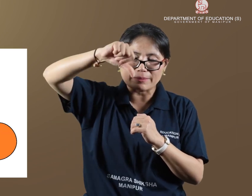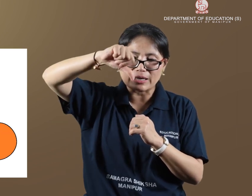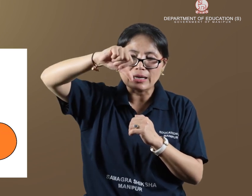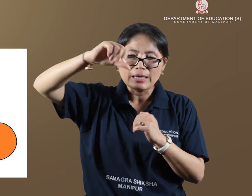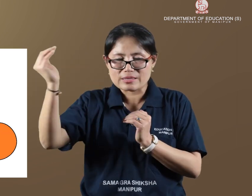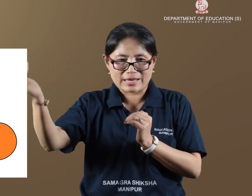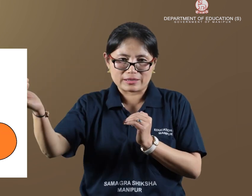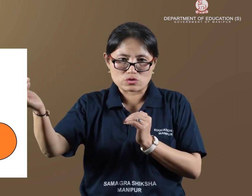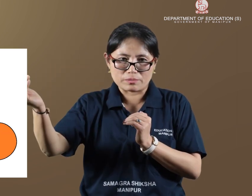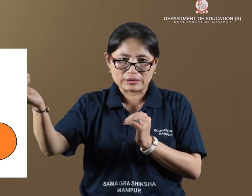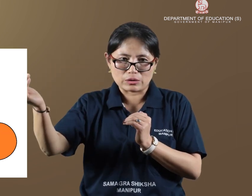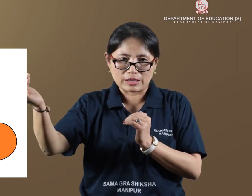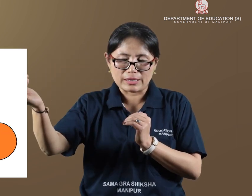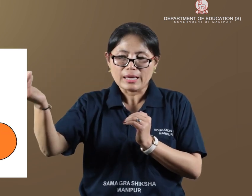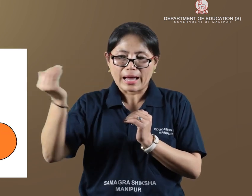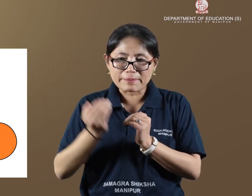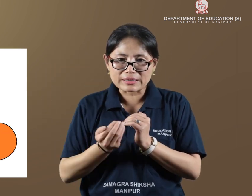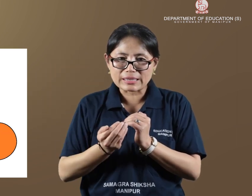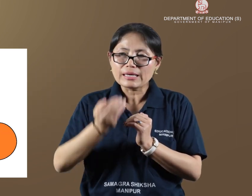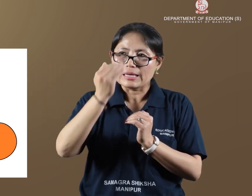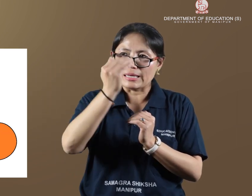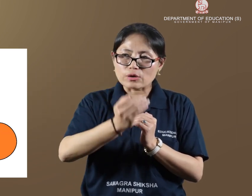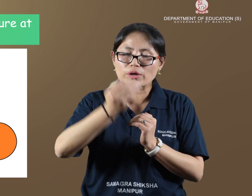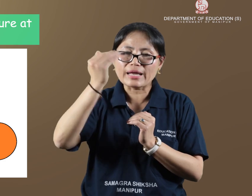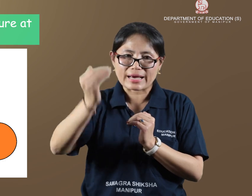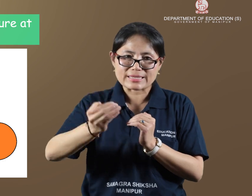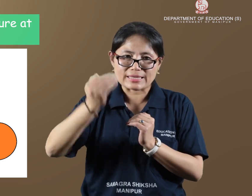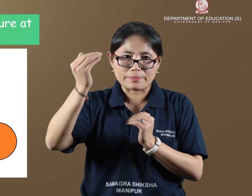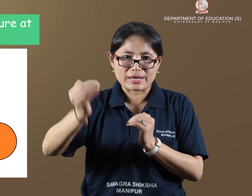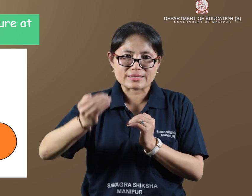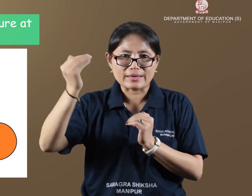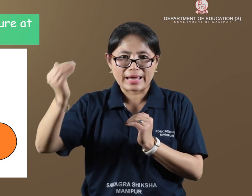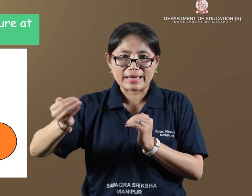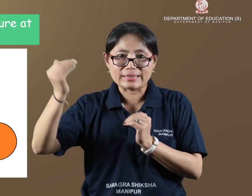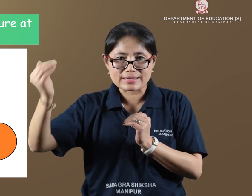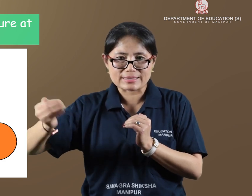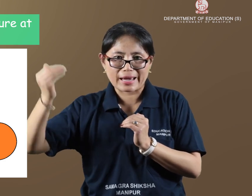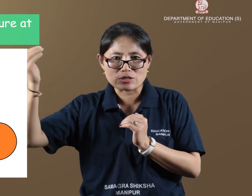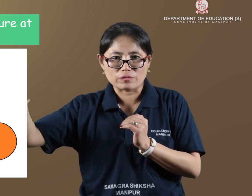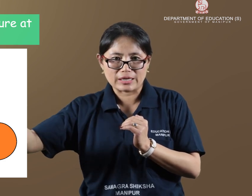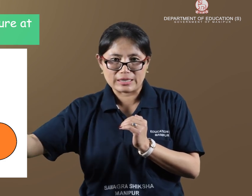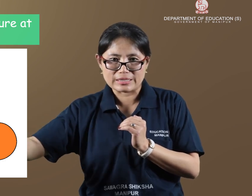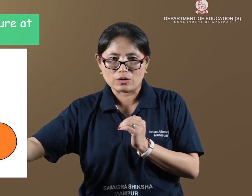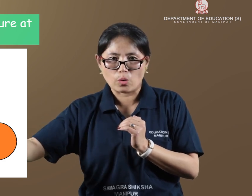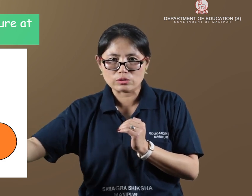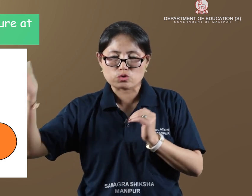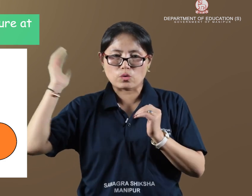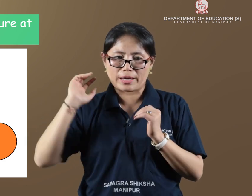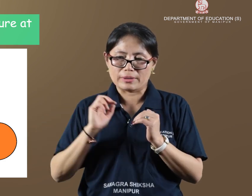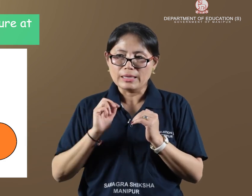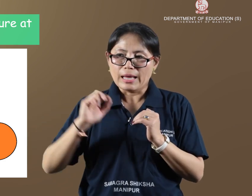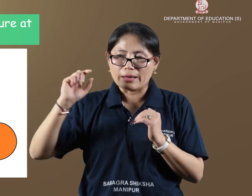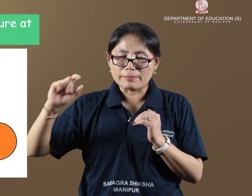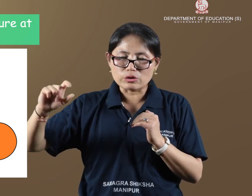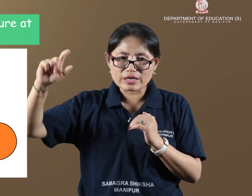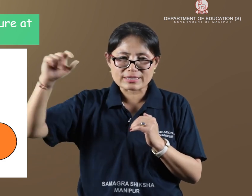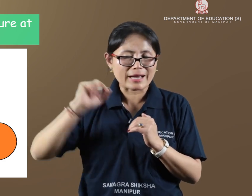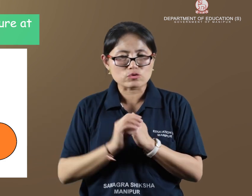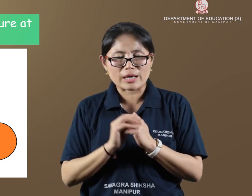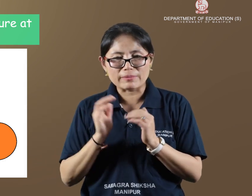matamda site su bal torakani haibadi liquid exert pressure at the sides of the container also haiba ada madu gi site su yam